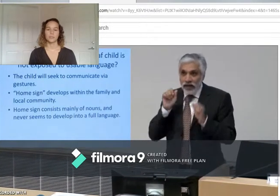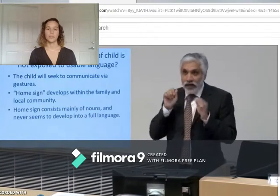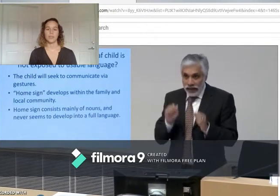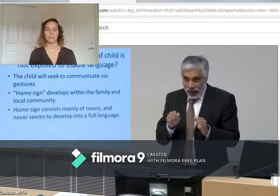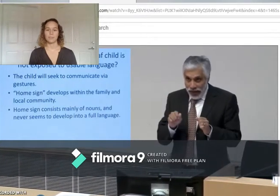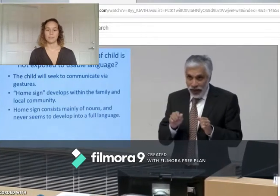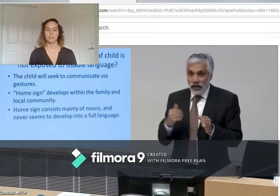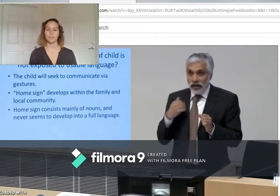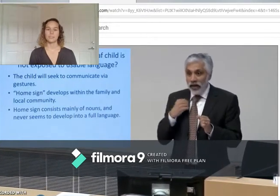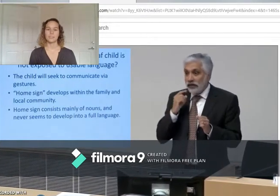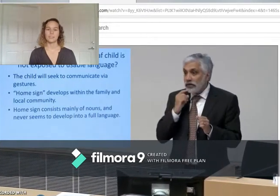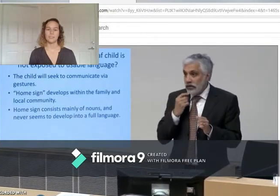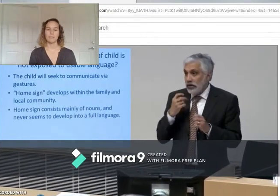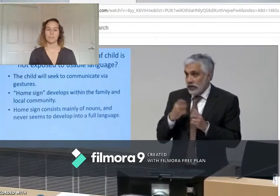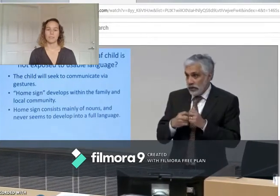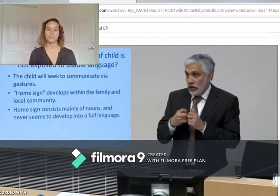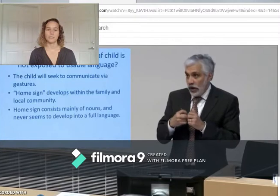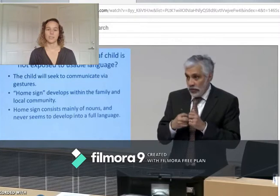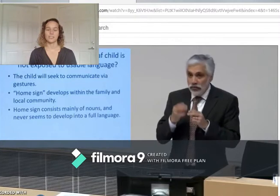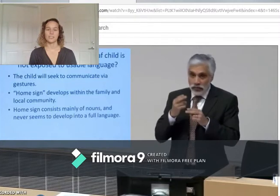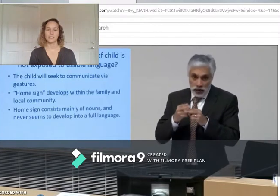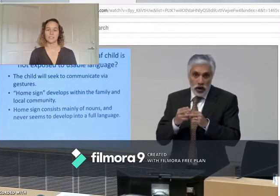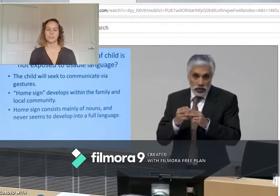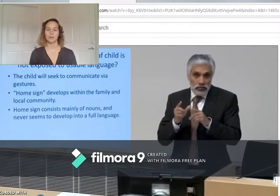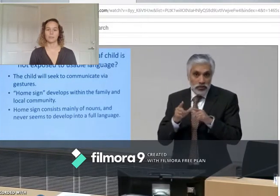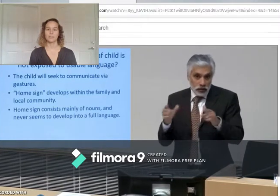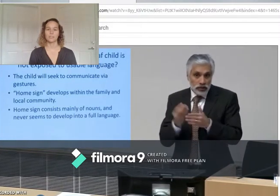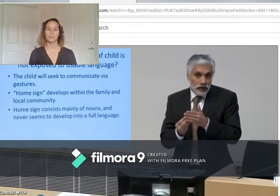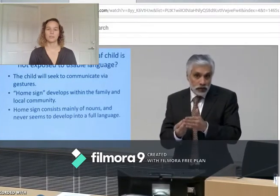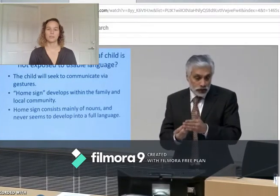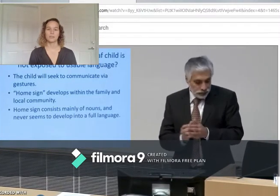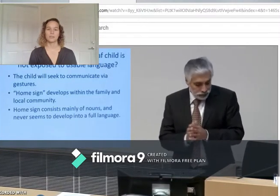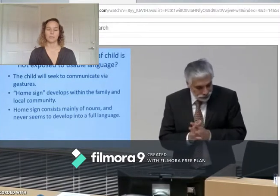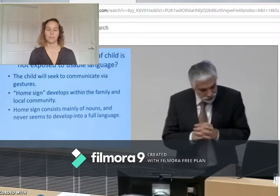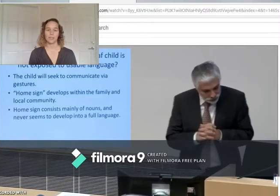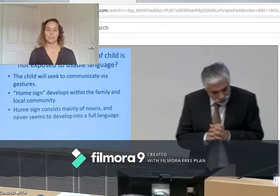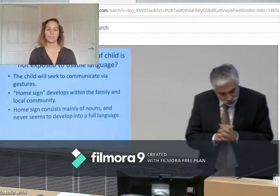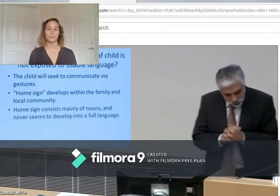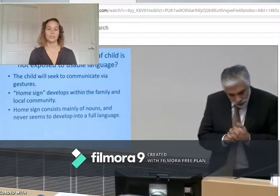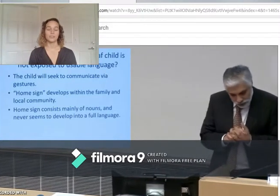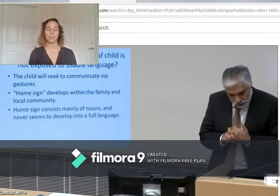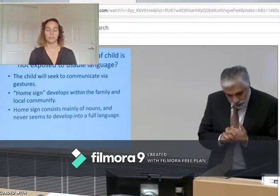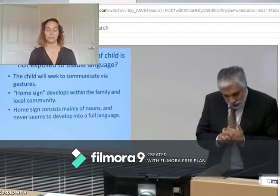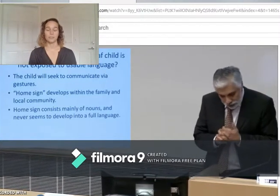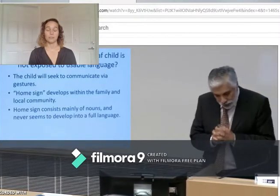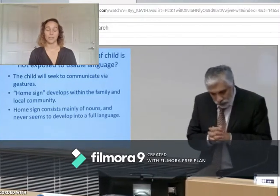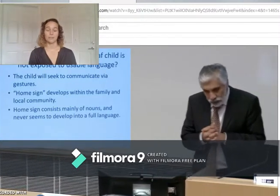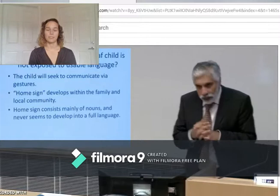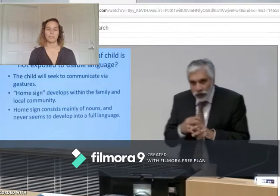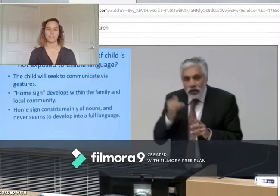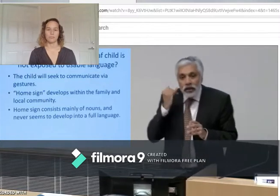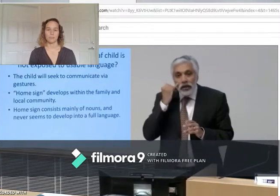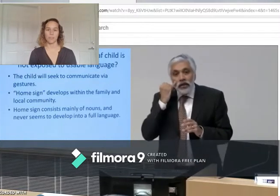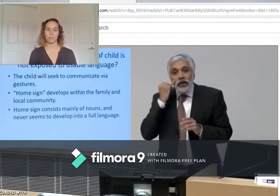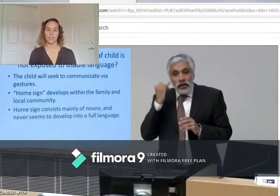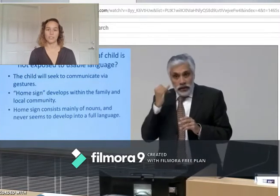compared to a blind baby. Deaf babies can have serious problems with language develop, which